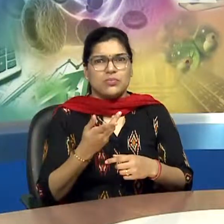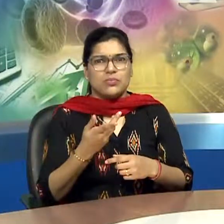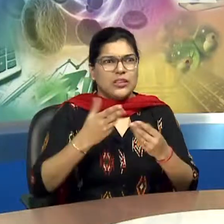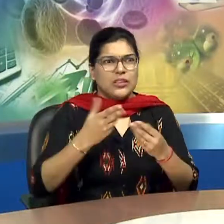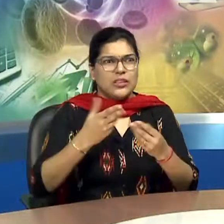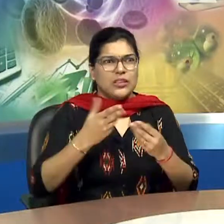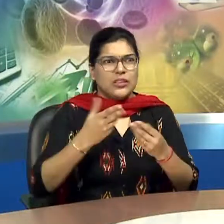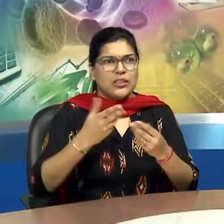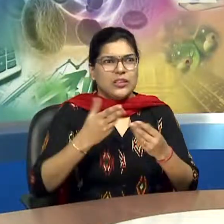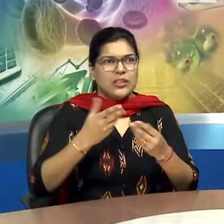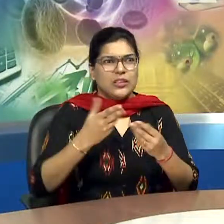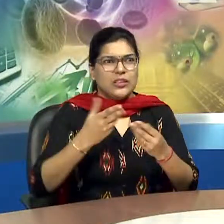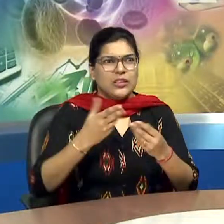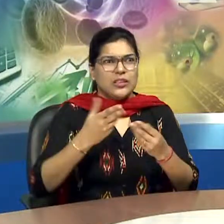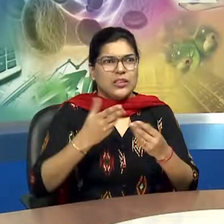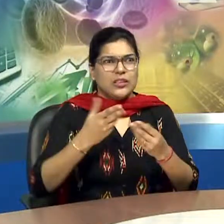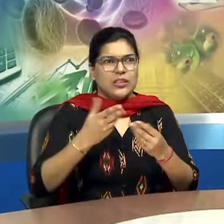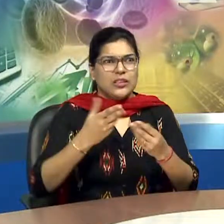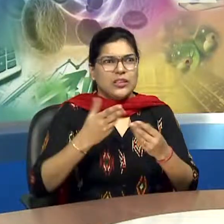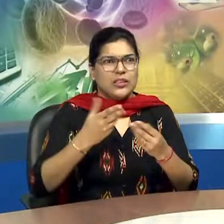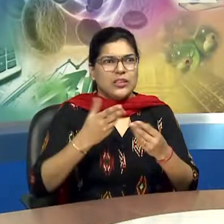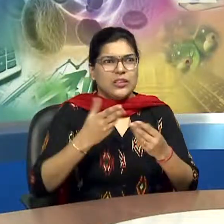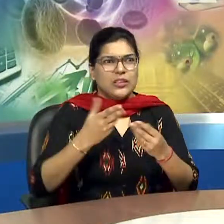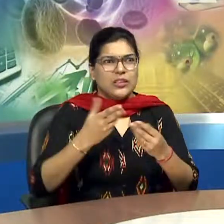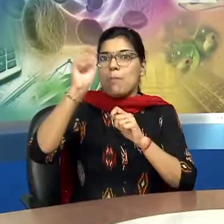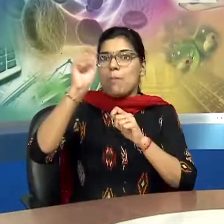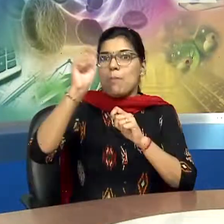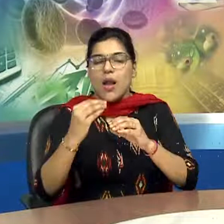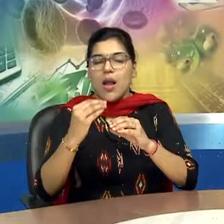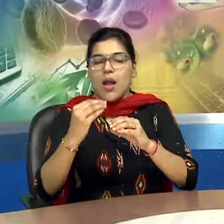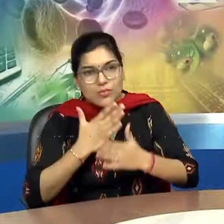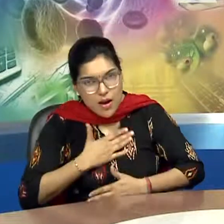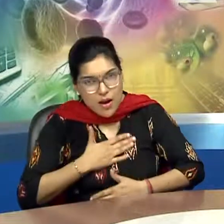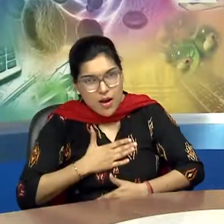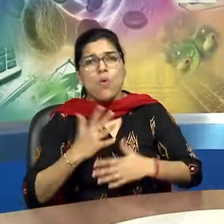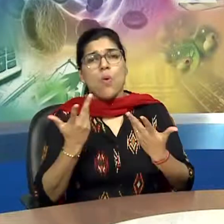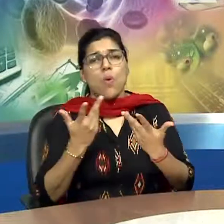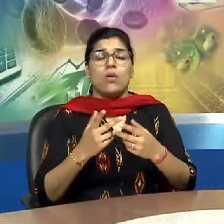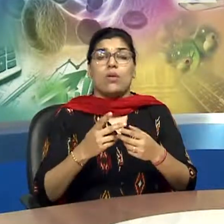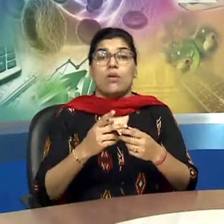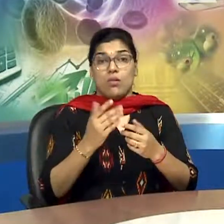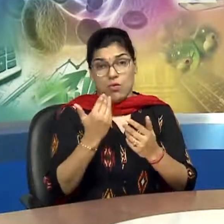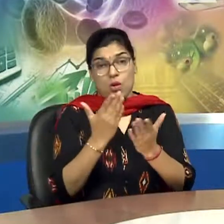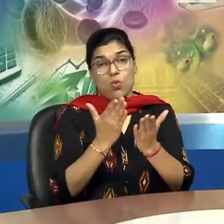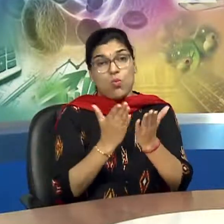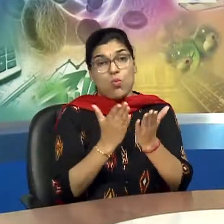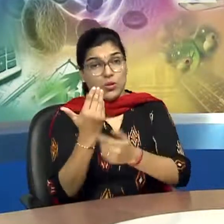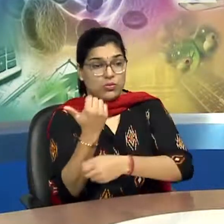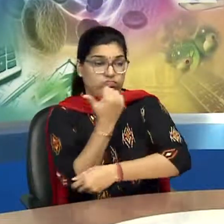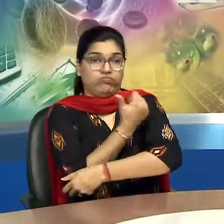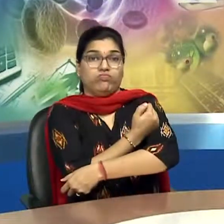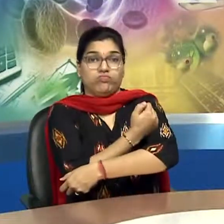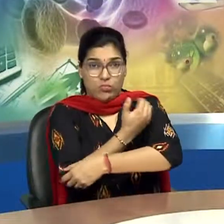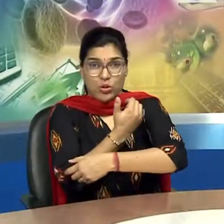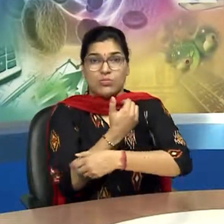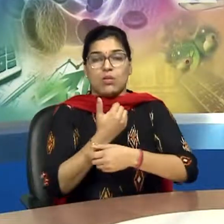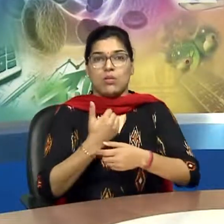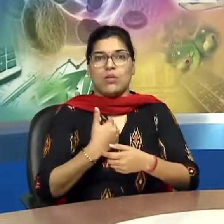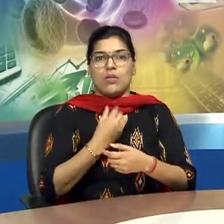in liquid form or solid form, and whenever we are hungry we consume